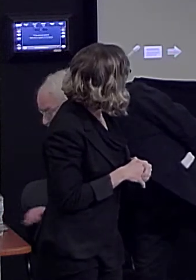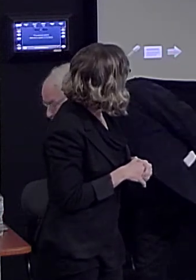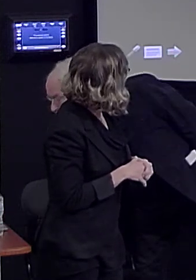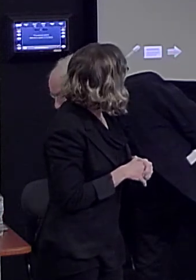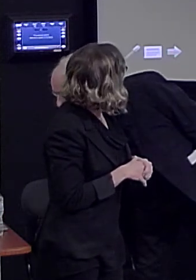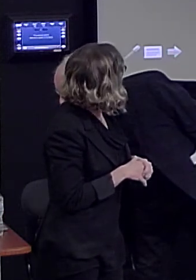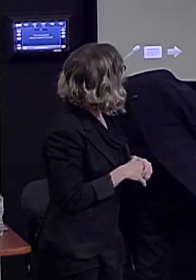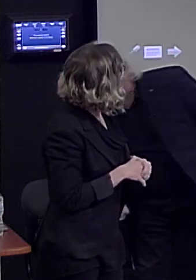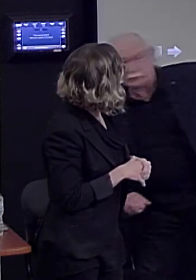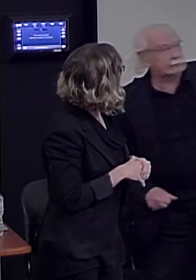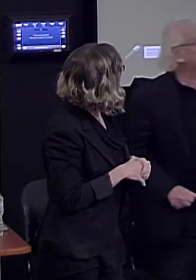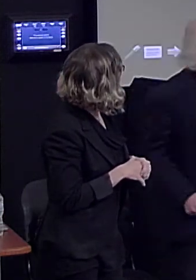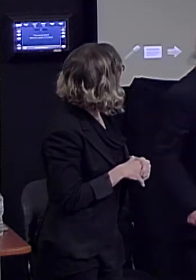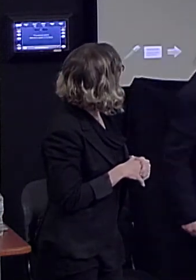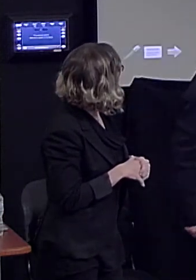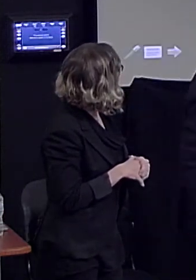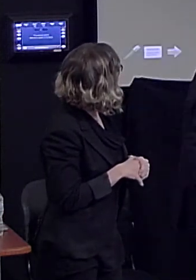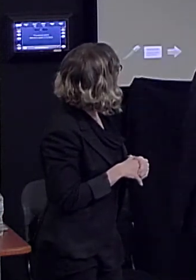brain.